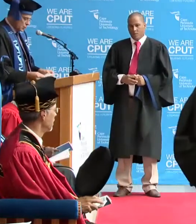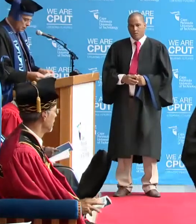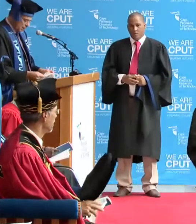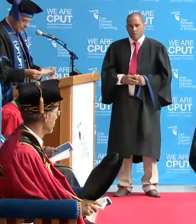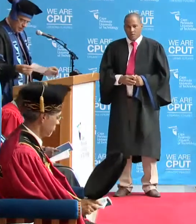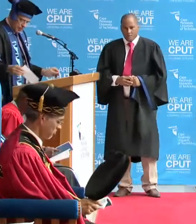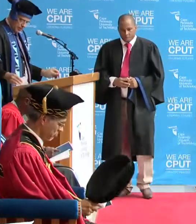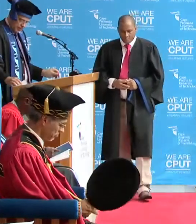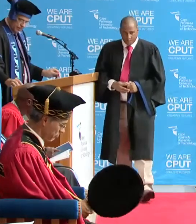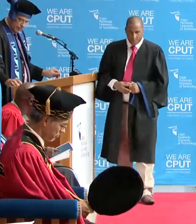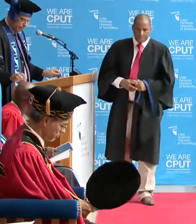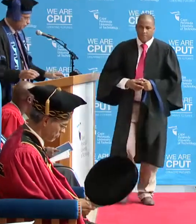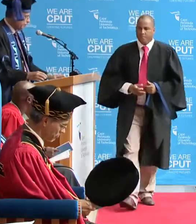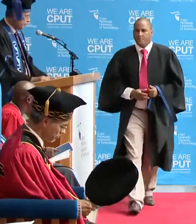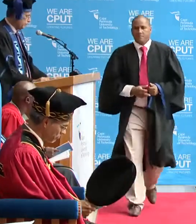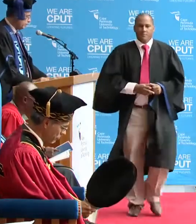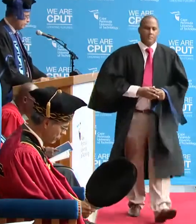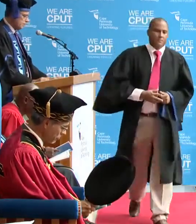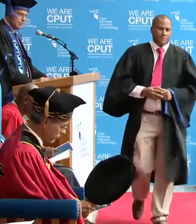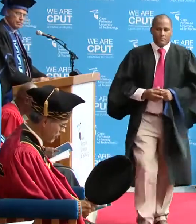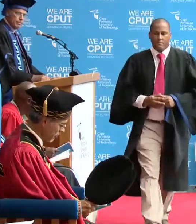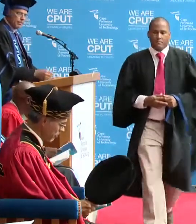Ricardo Jacobs.